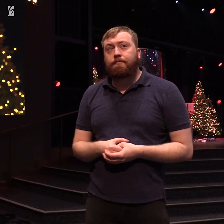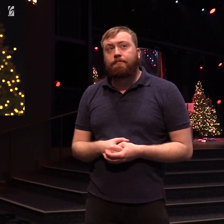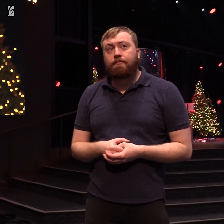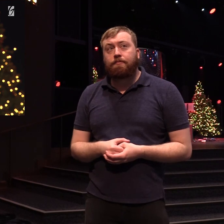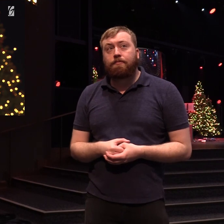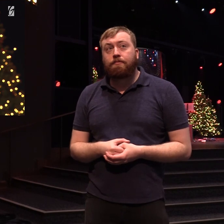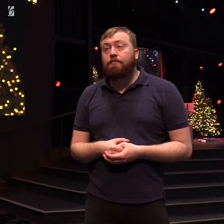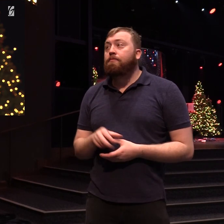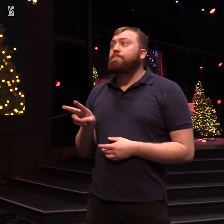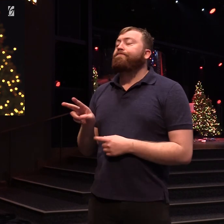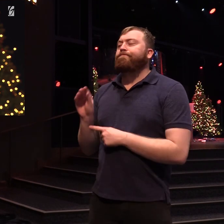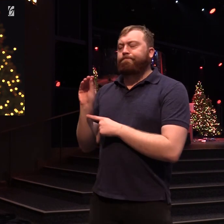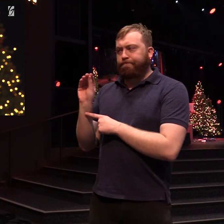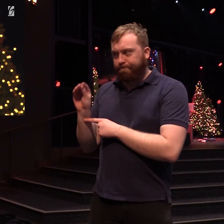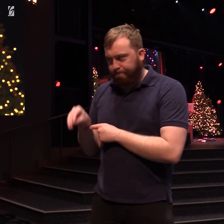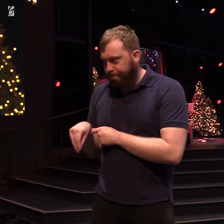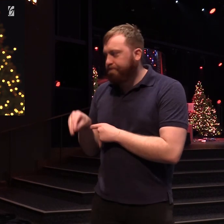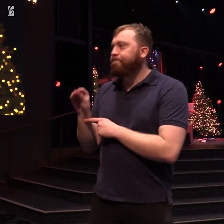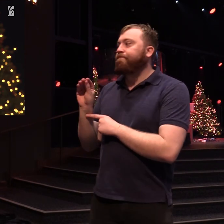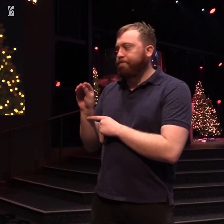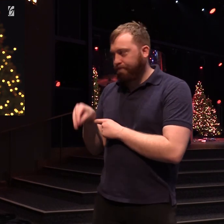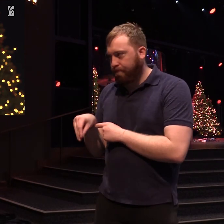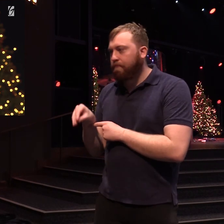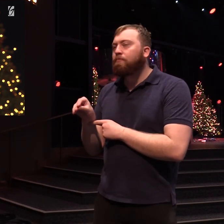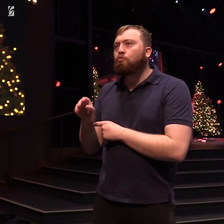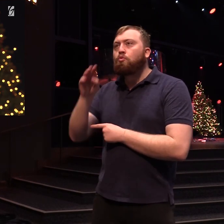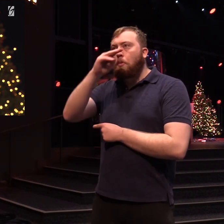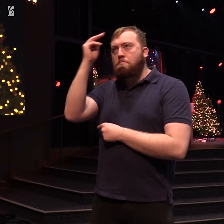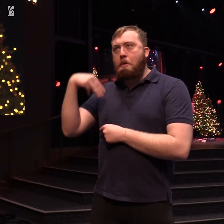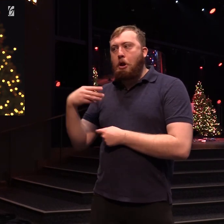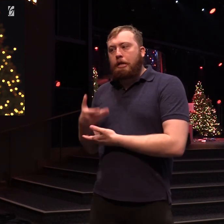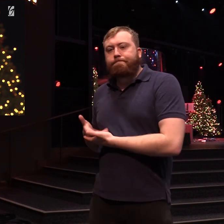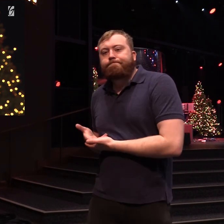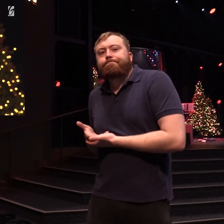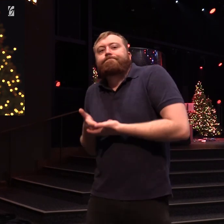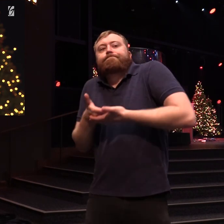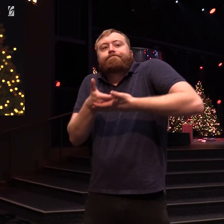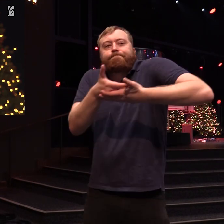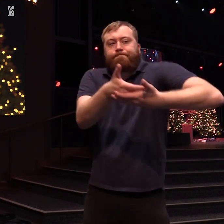And Joseph nodded at Mary, and Mary placed Jesus